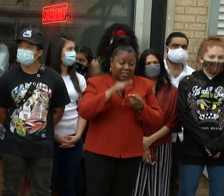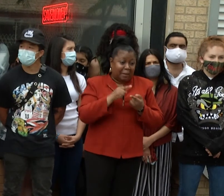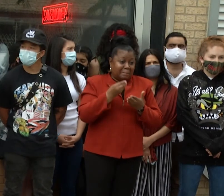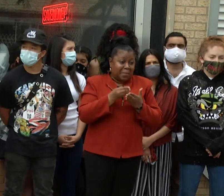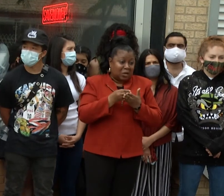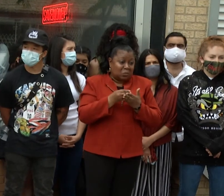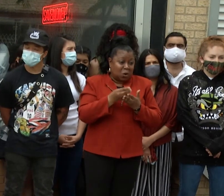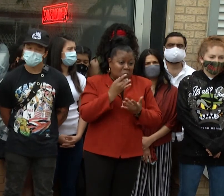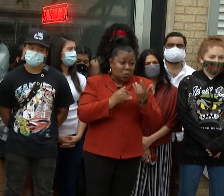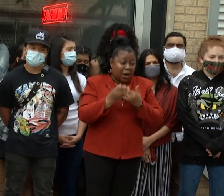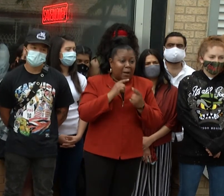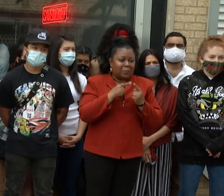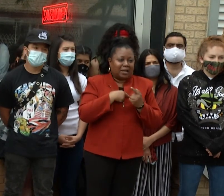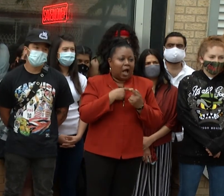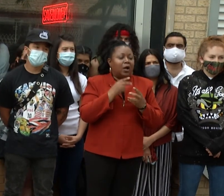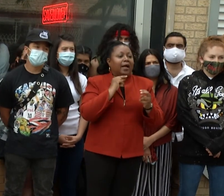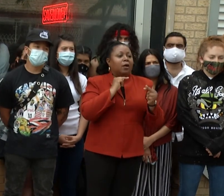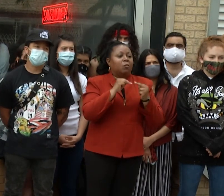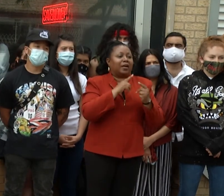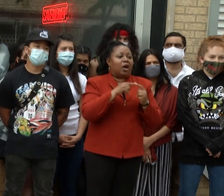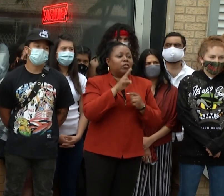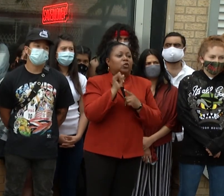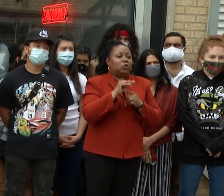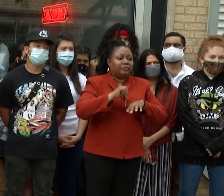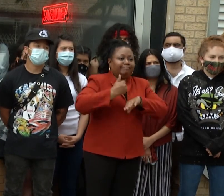wages without collective bargaining rights.